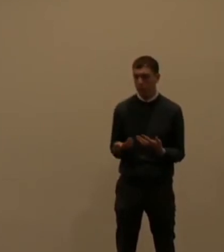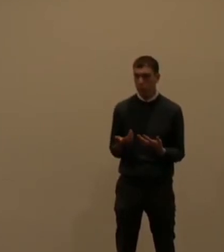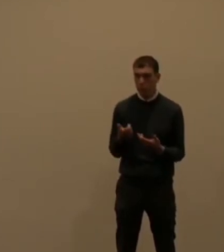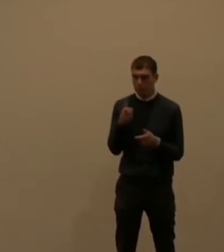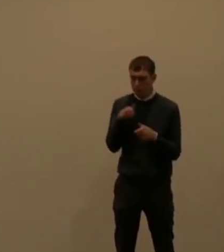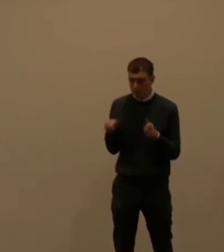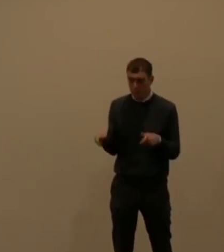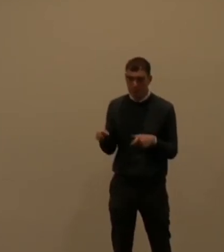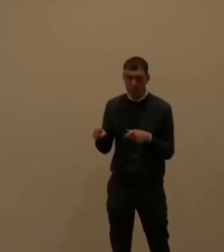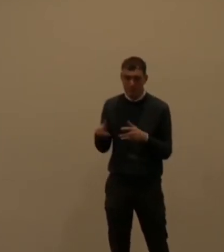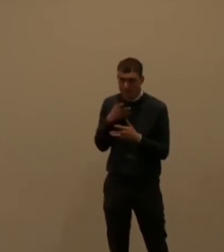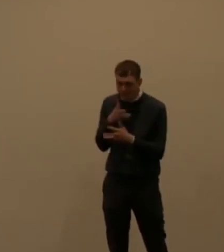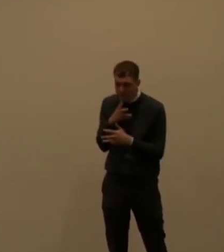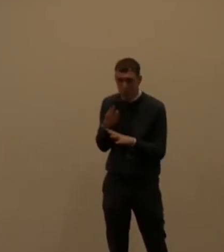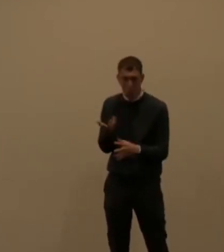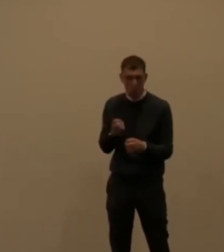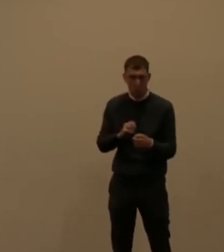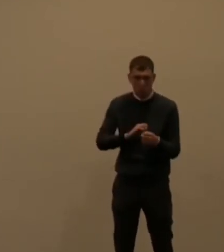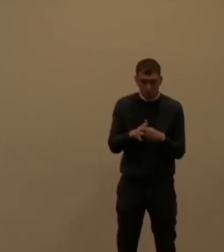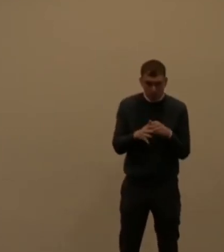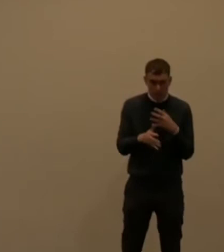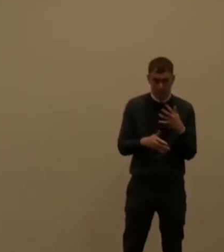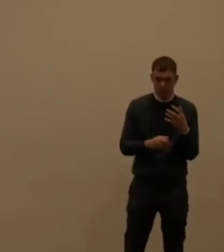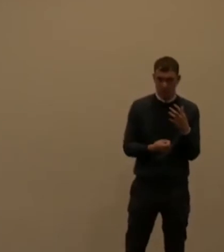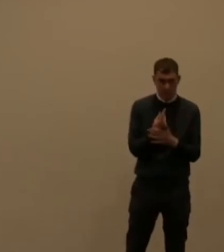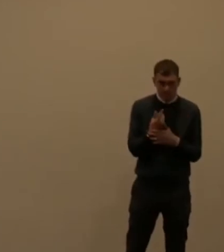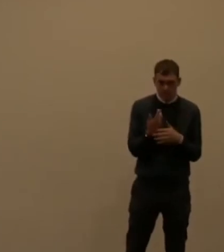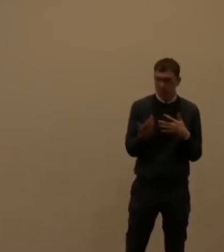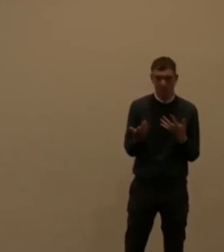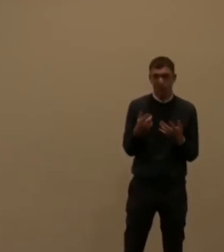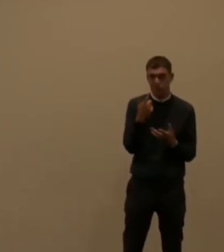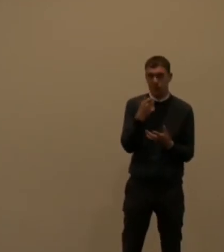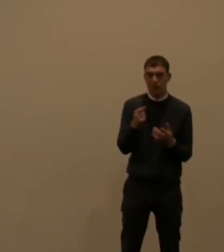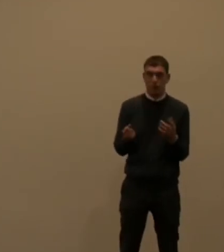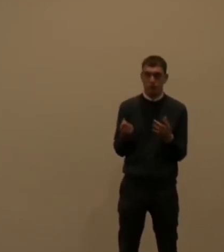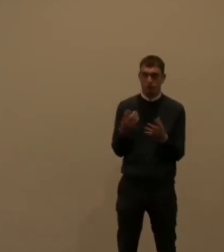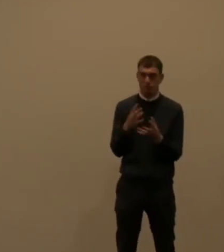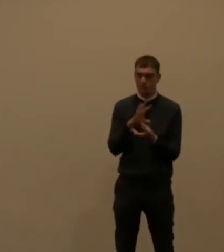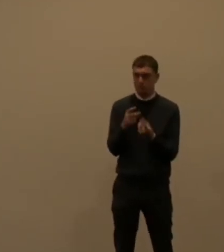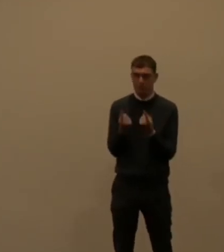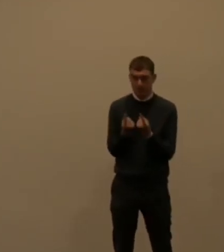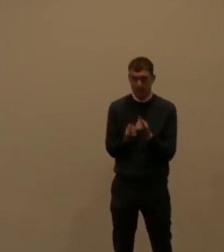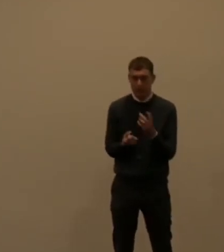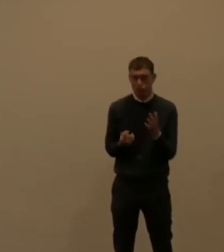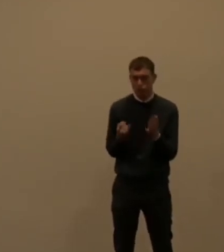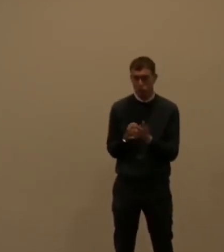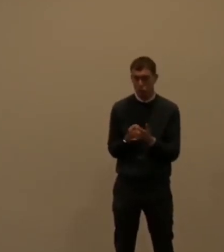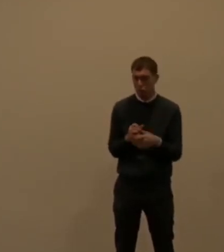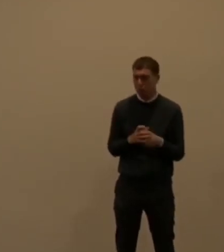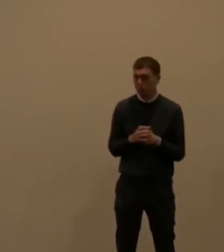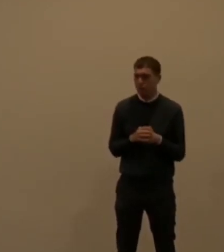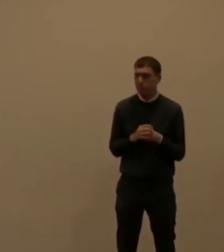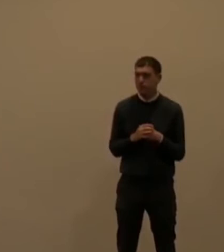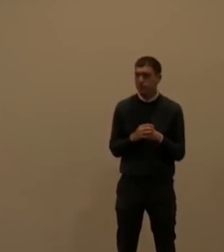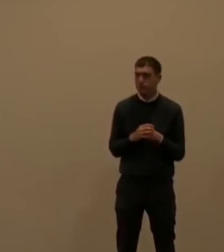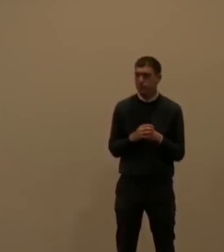sick, COVID hits, God knows. So everything can go wrong. So you take what it is there to get,